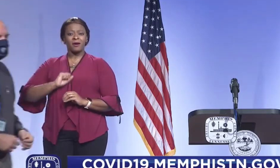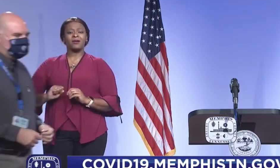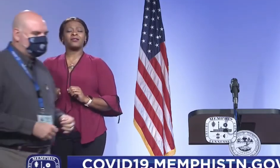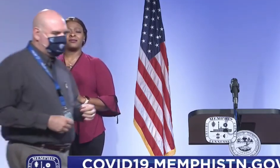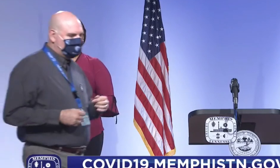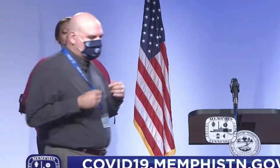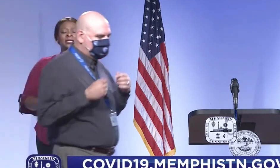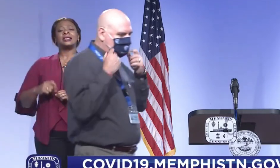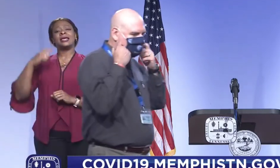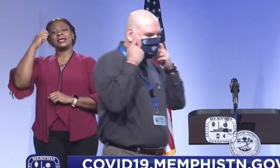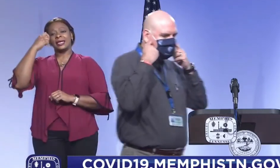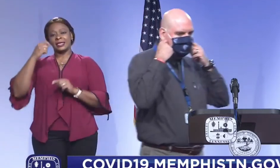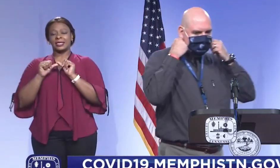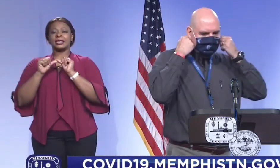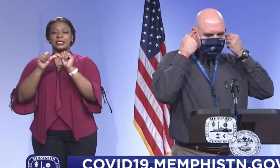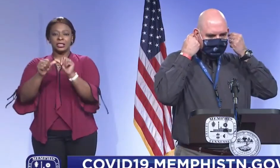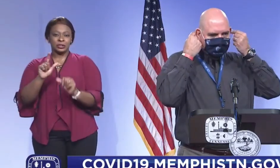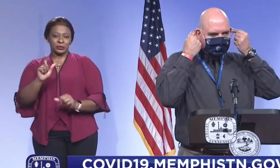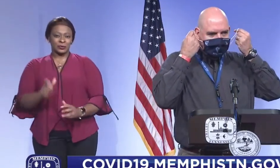resume?